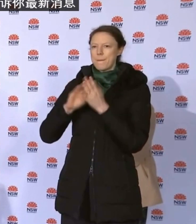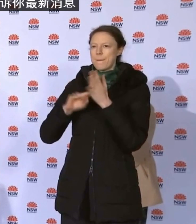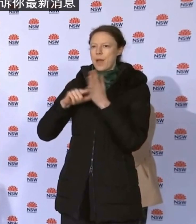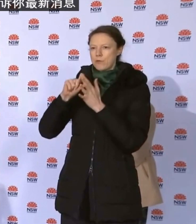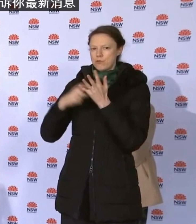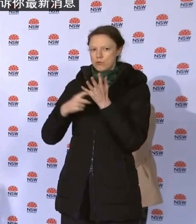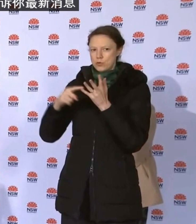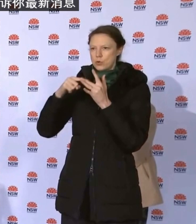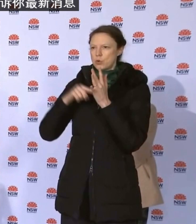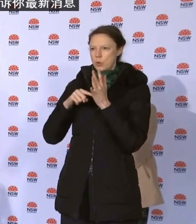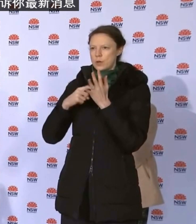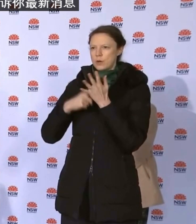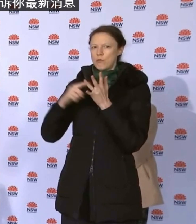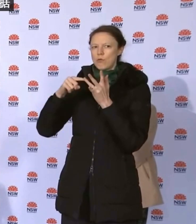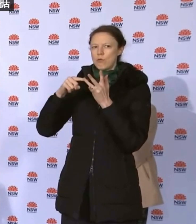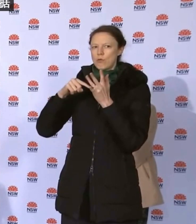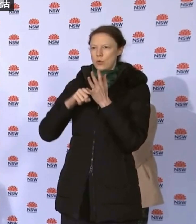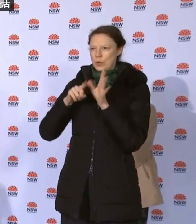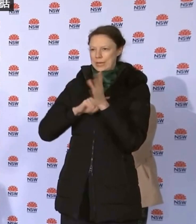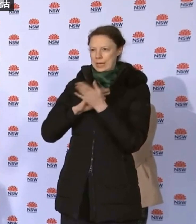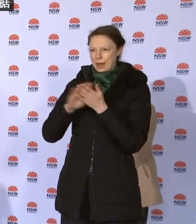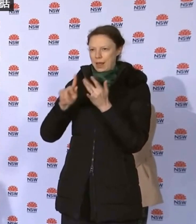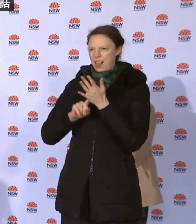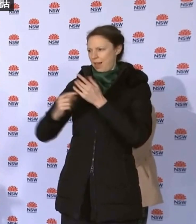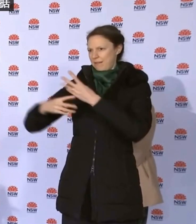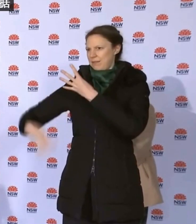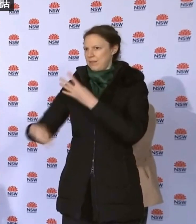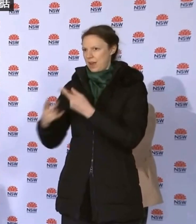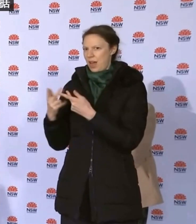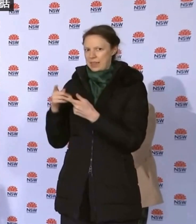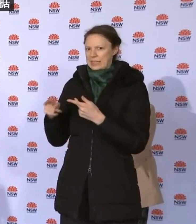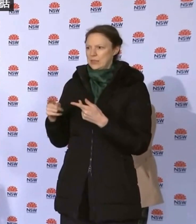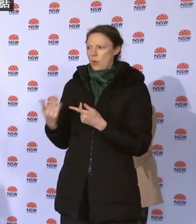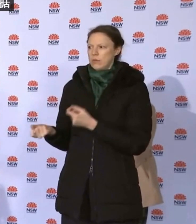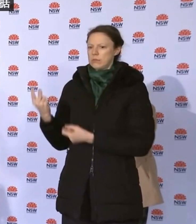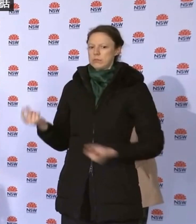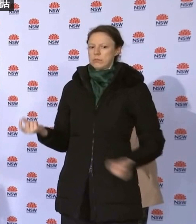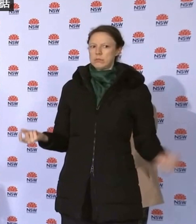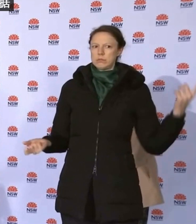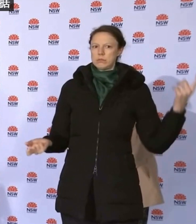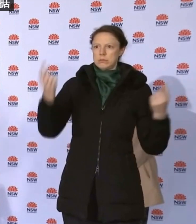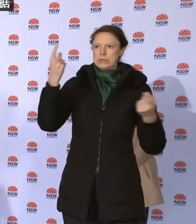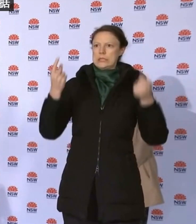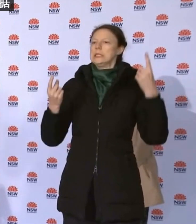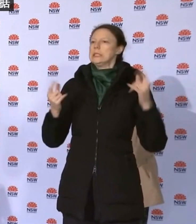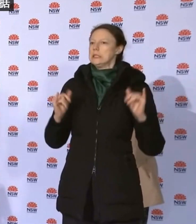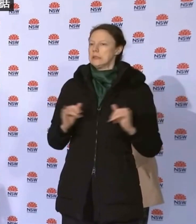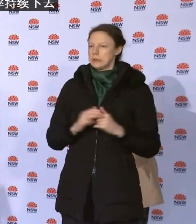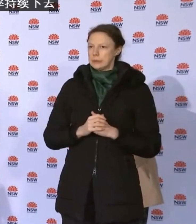I would also like to update you on the data in relation to the testing capacity.